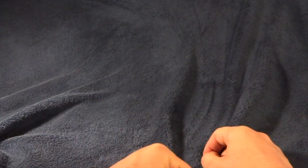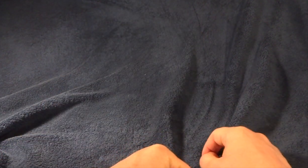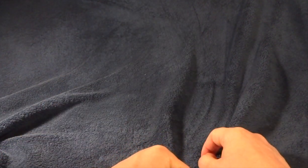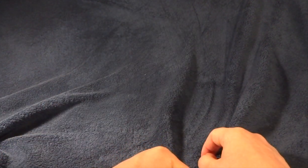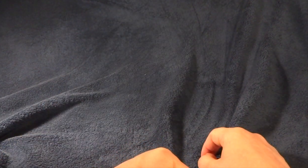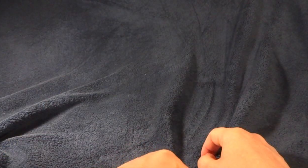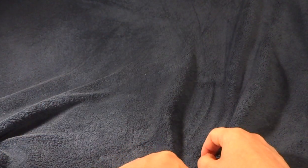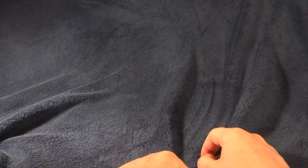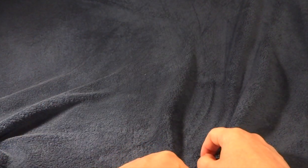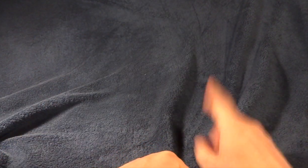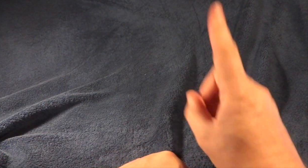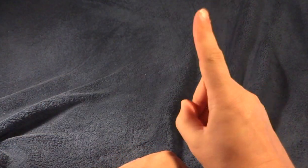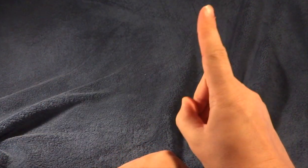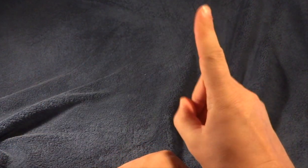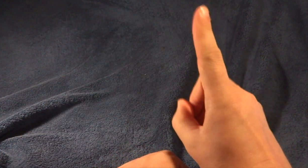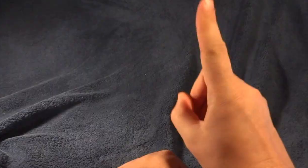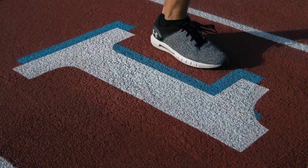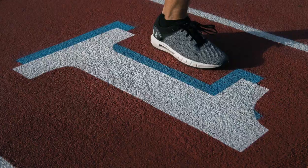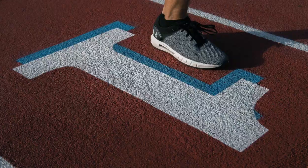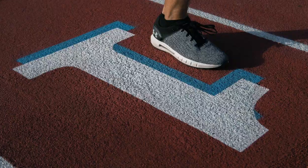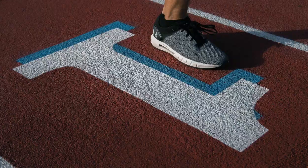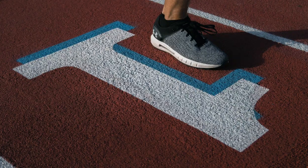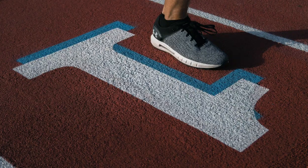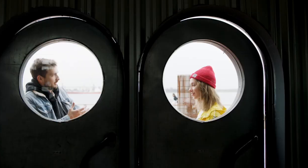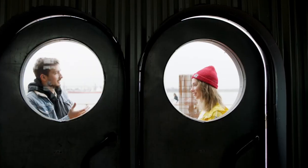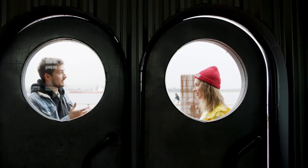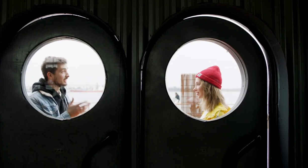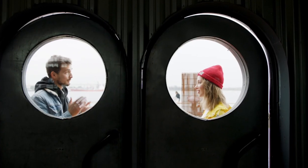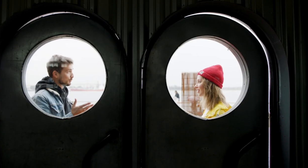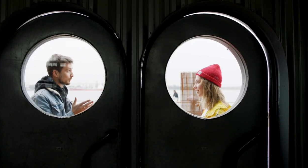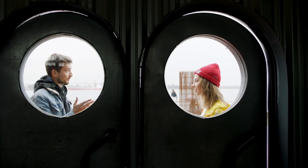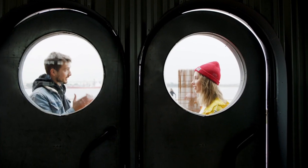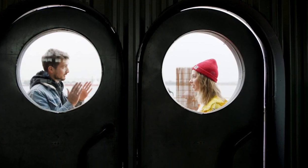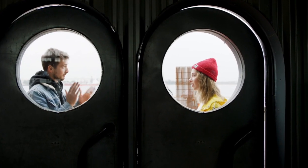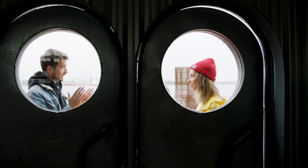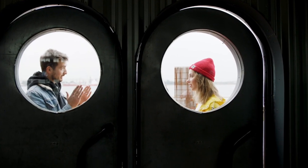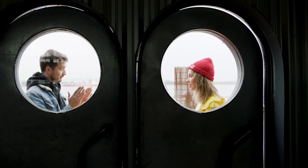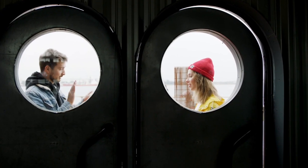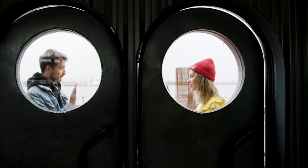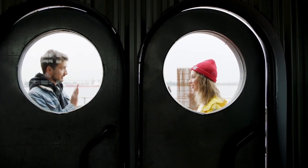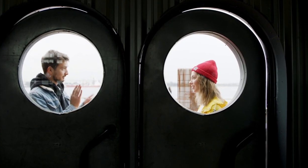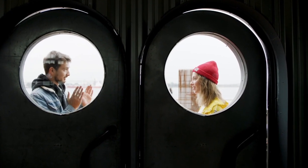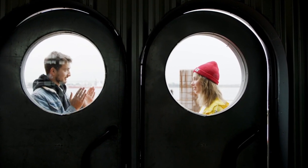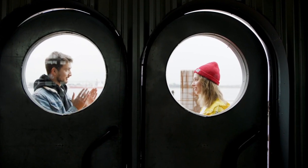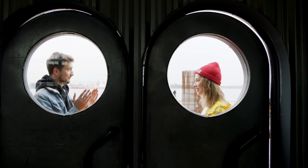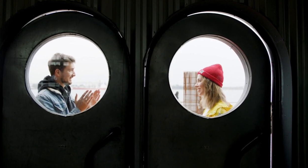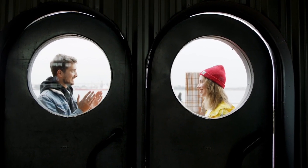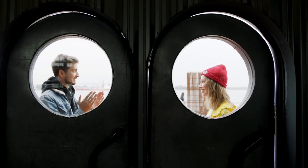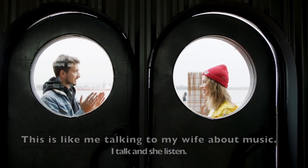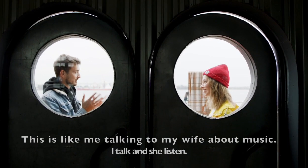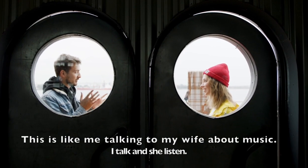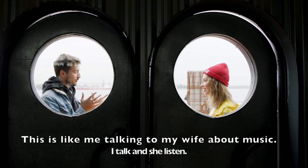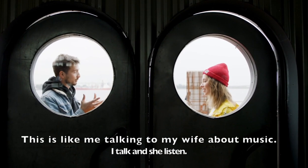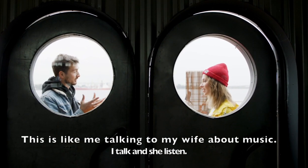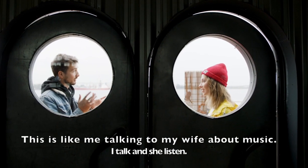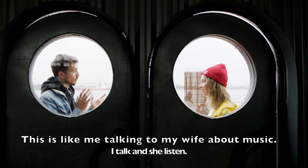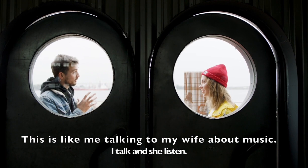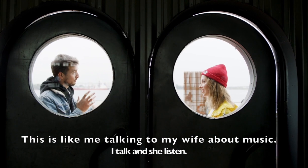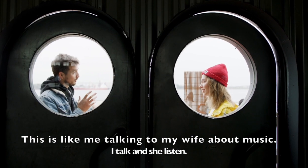reasons. Number one, I like talking. The thing here to me is